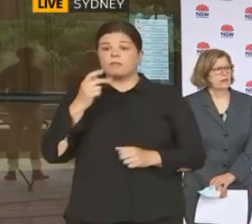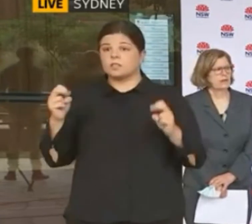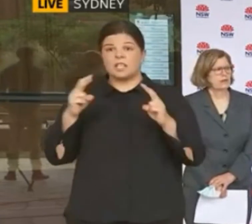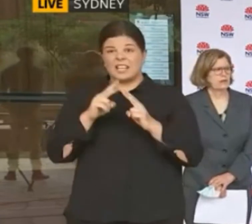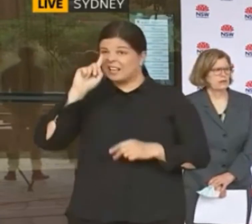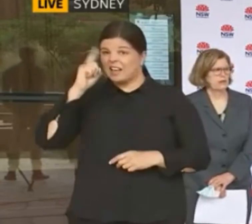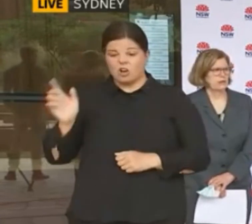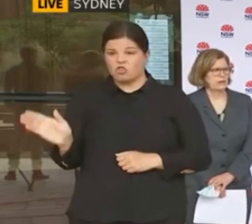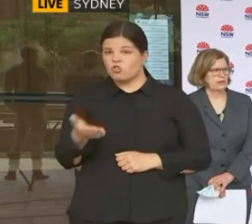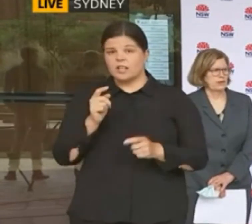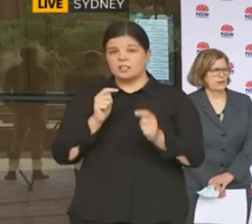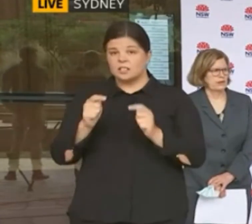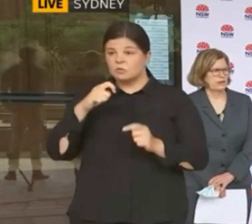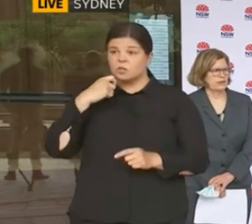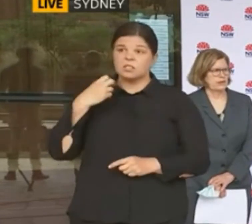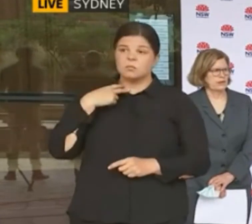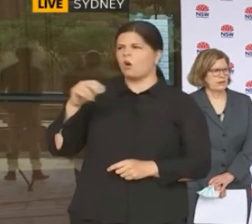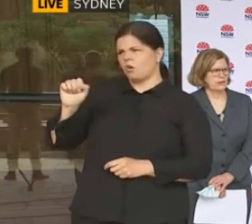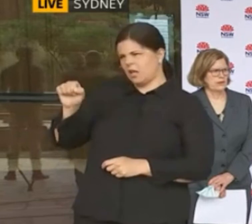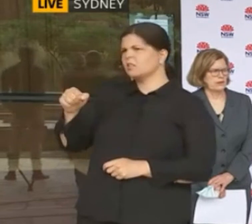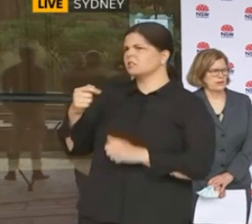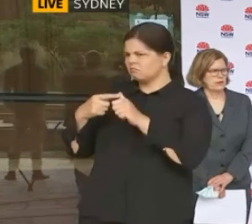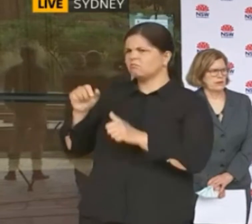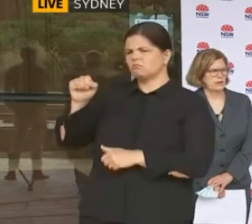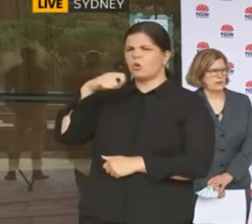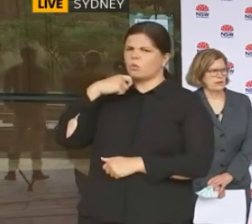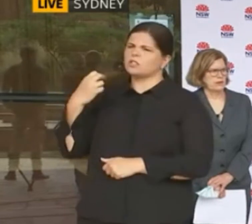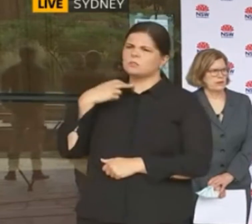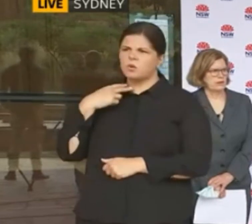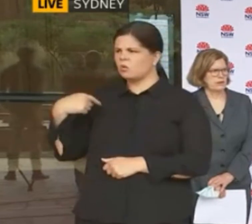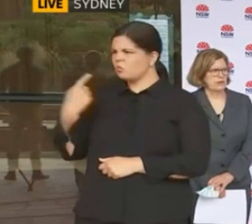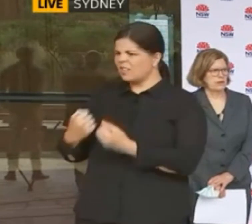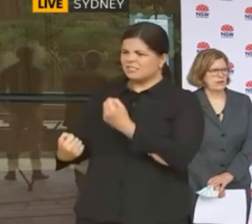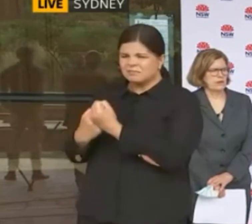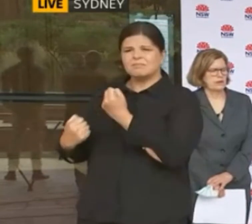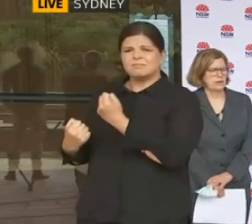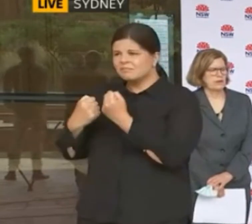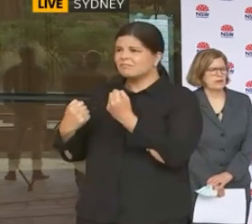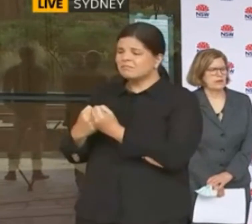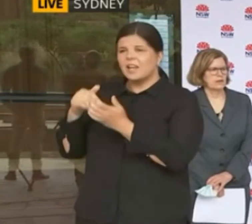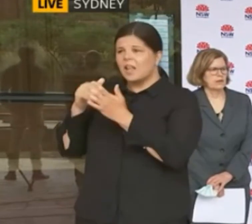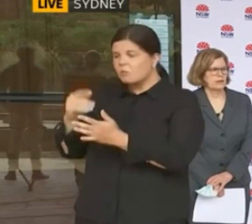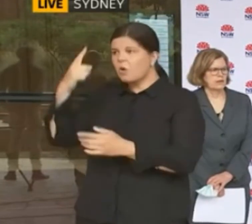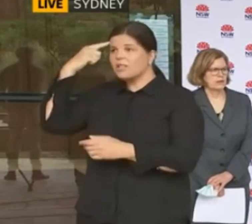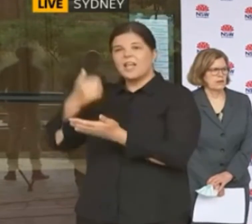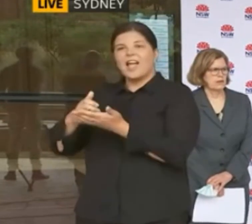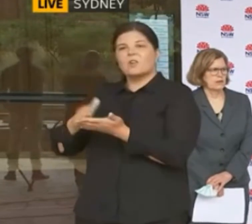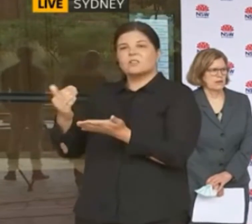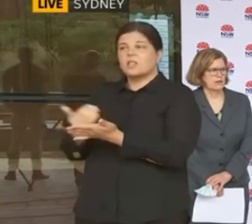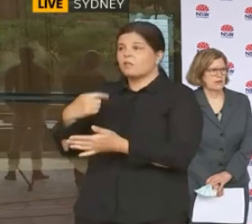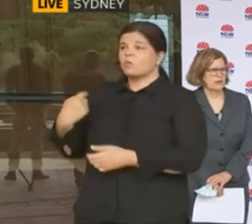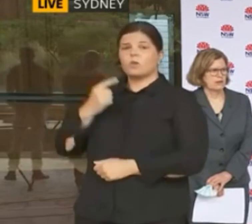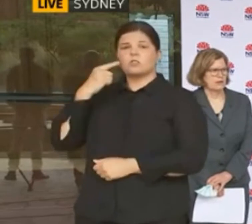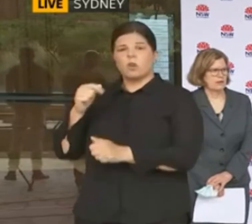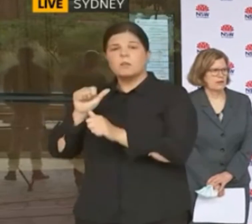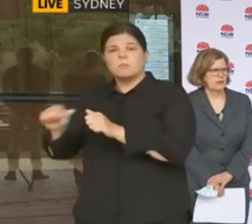I'll be extremely disappointed, and we've been working around the clock to support Cricket Australia. We've certainly done the best we can